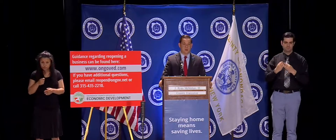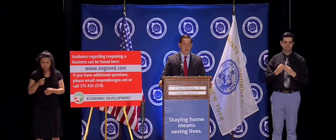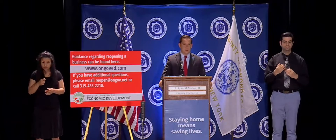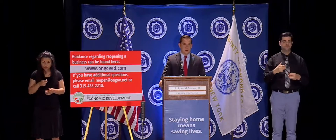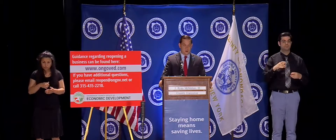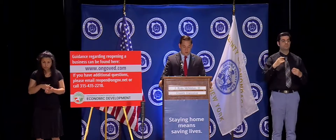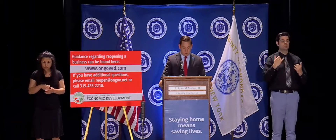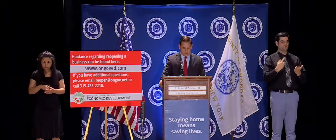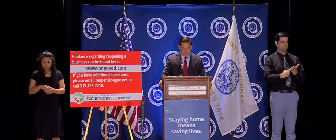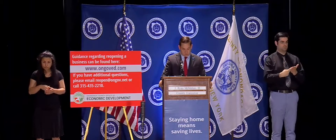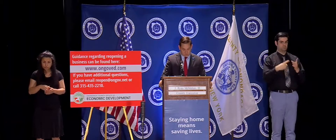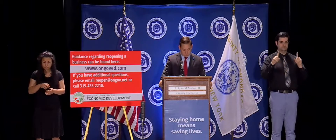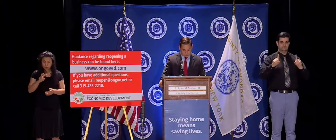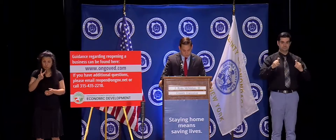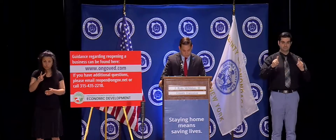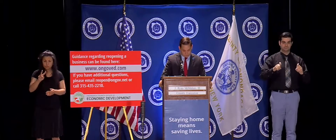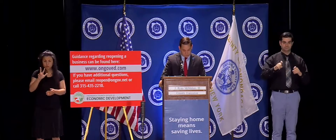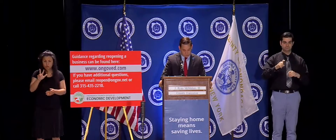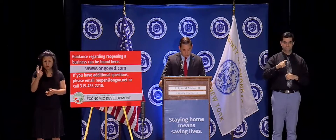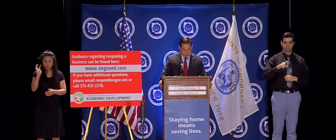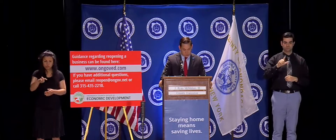28,135 individuals.